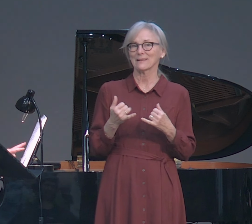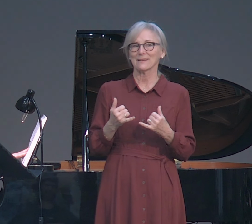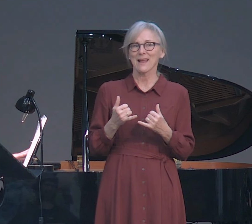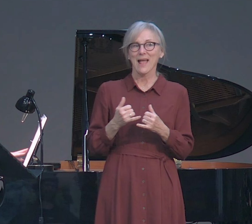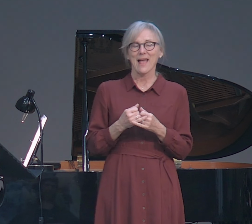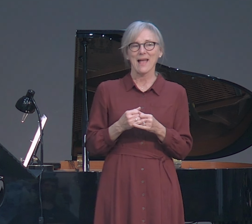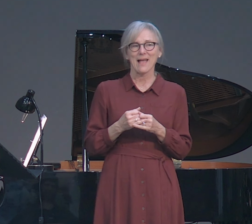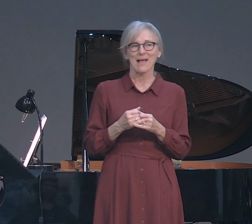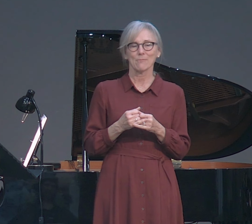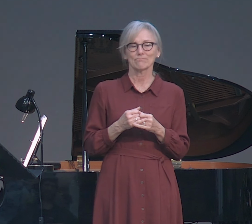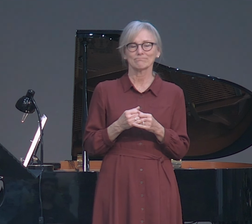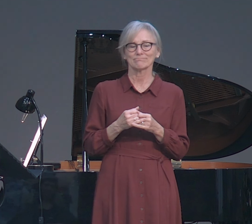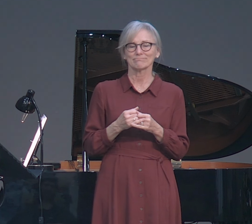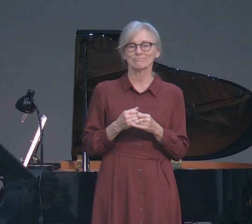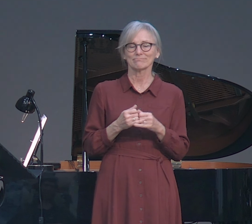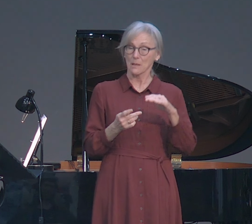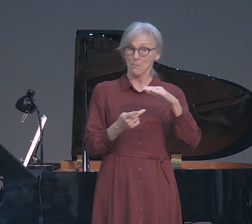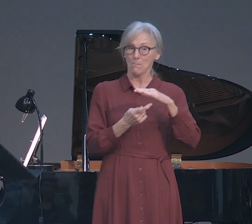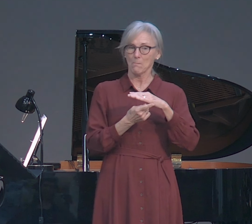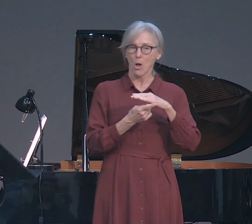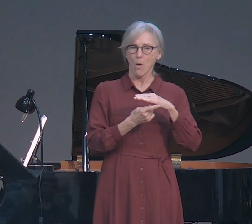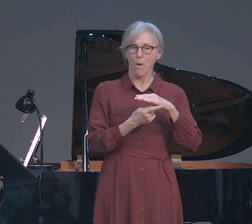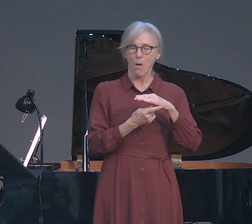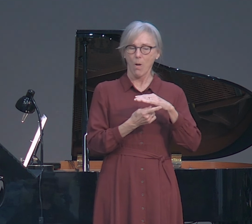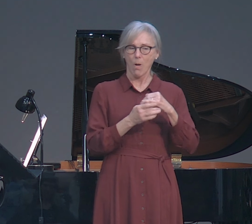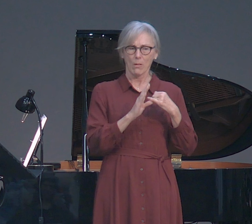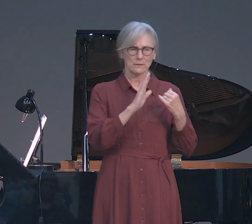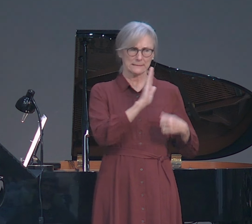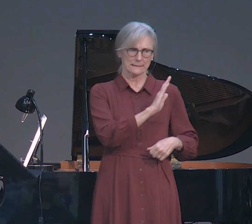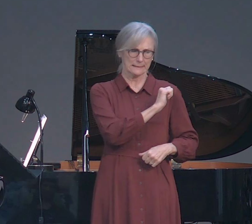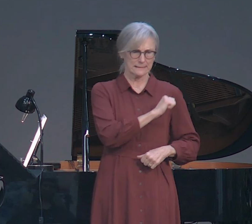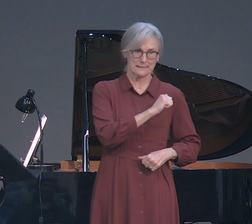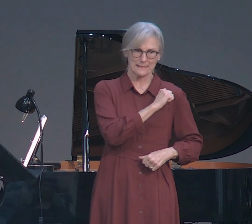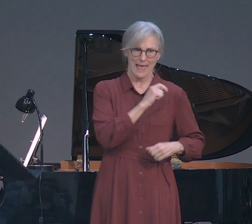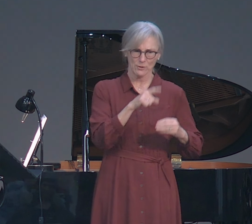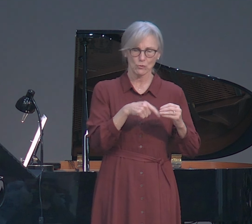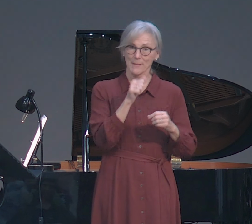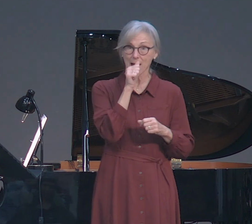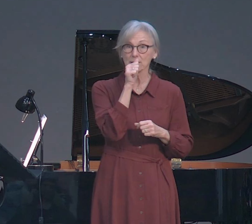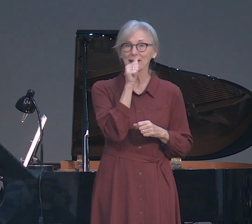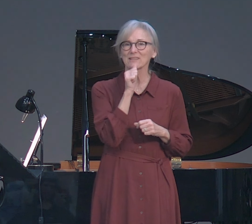with the Apostle Paul's attitude about enduring